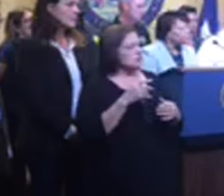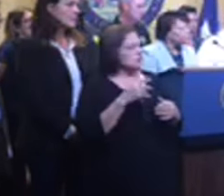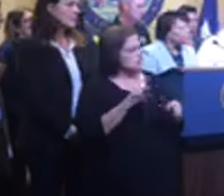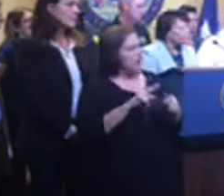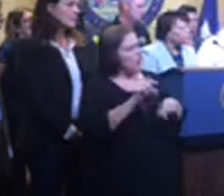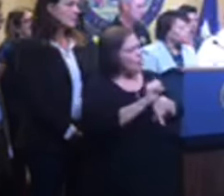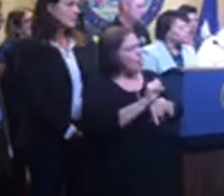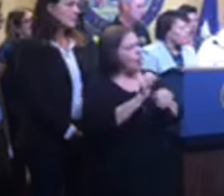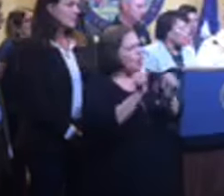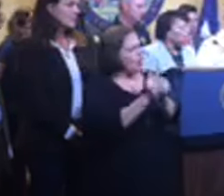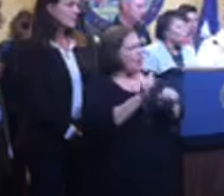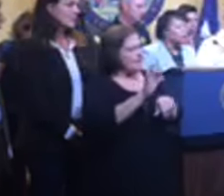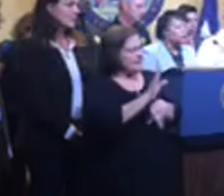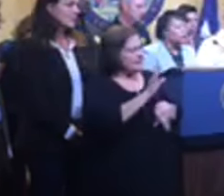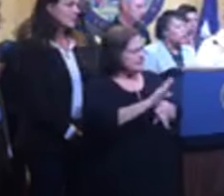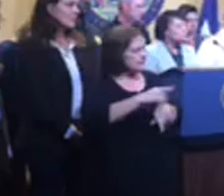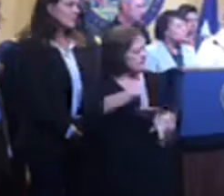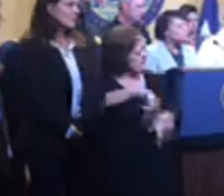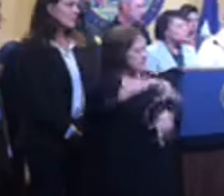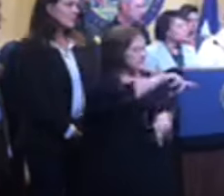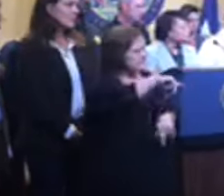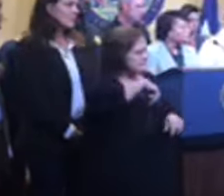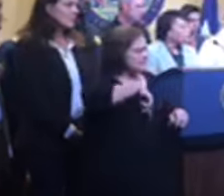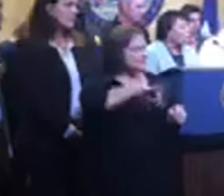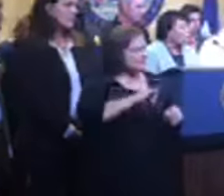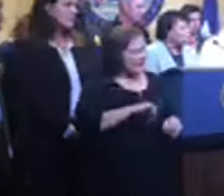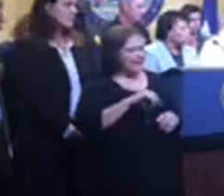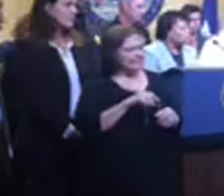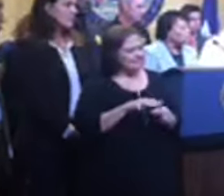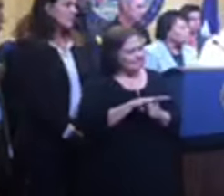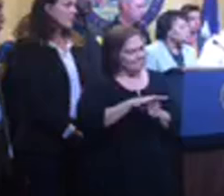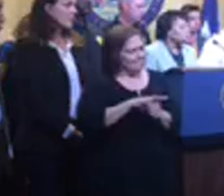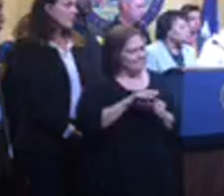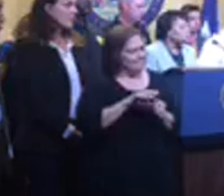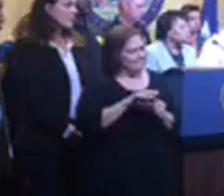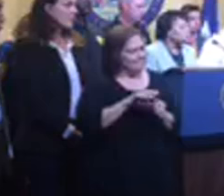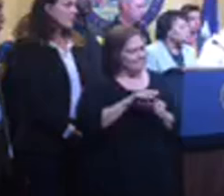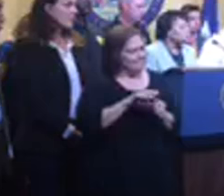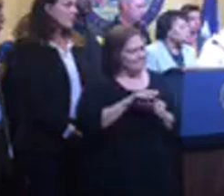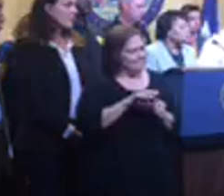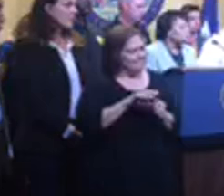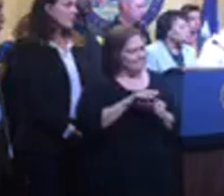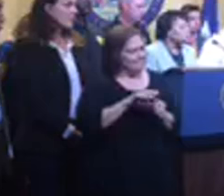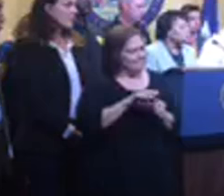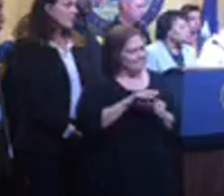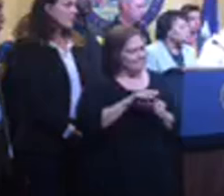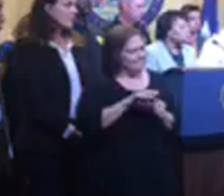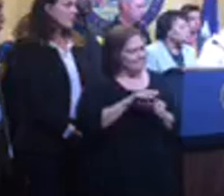business owners throughout this time. We will just remain a support.